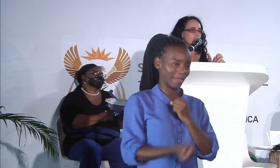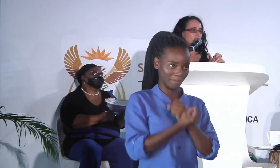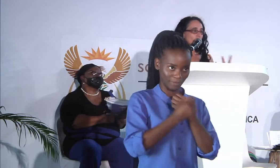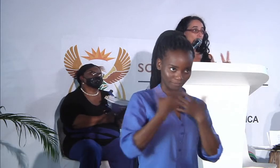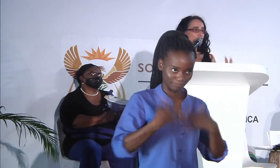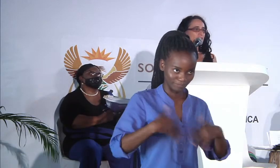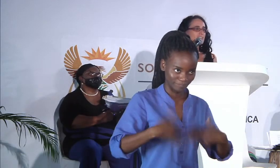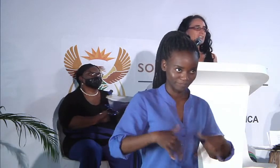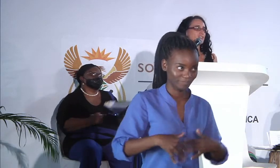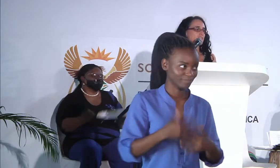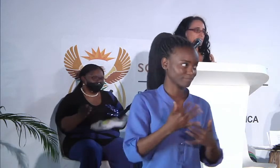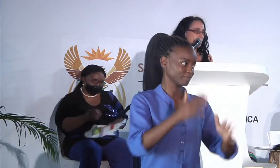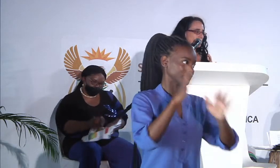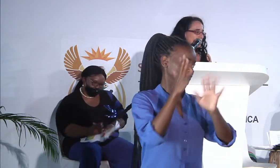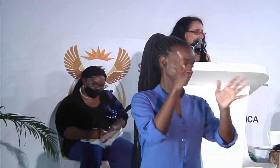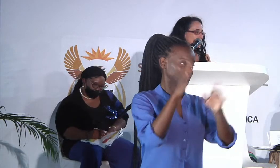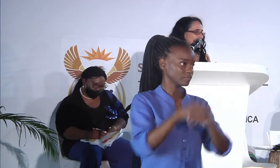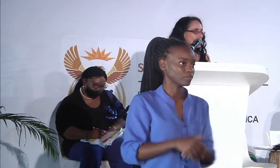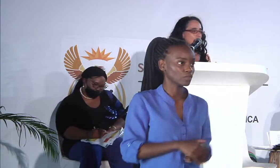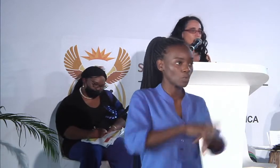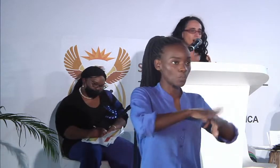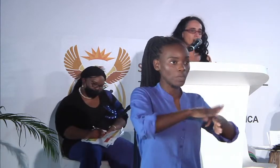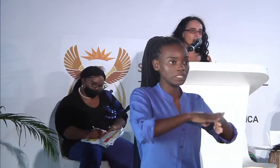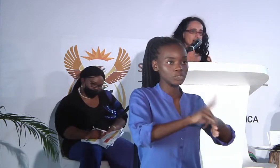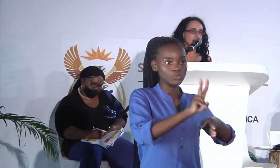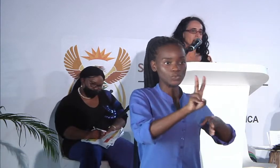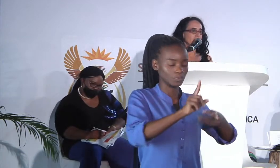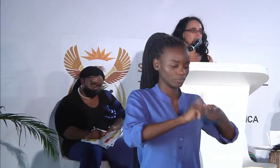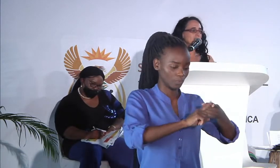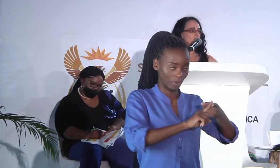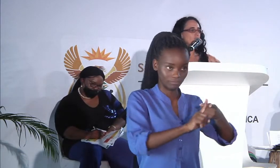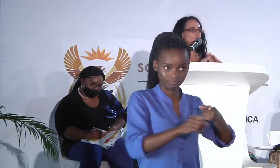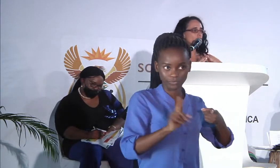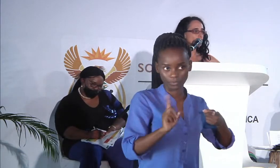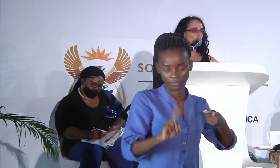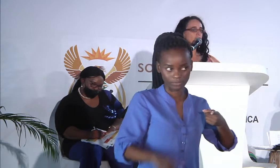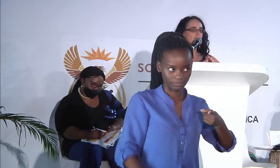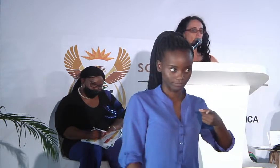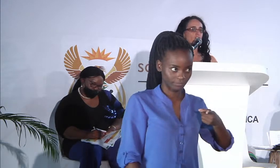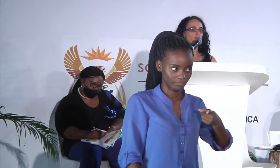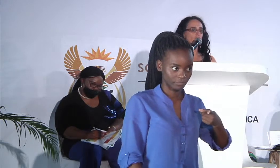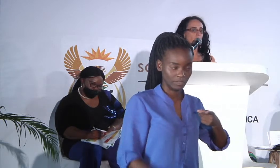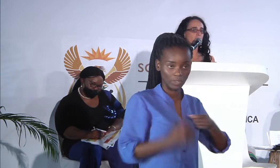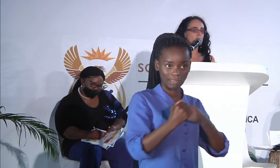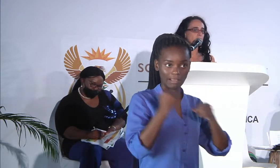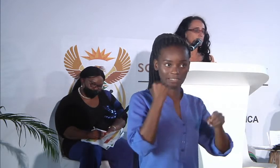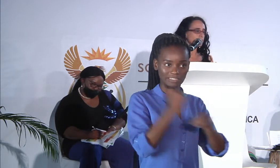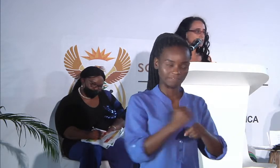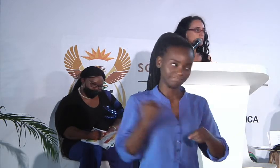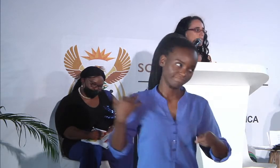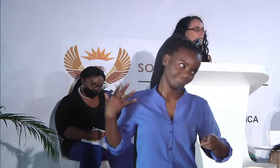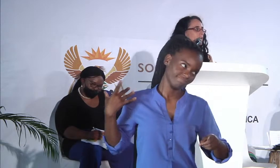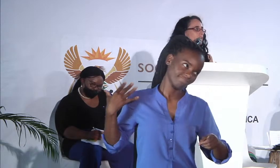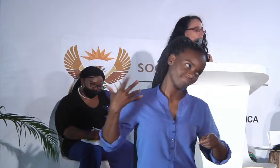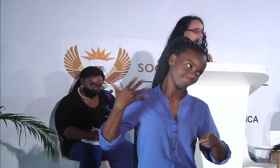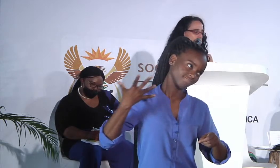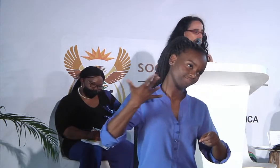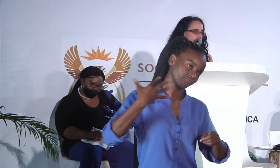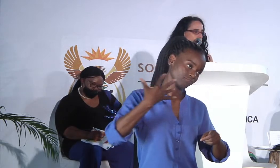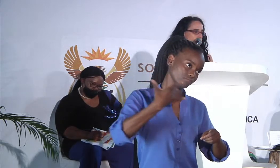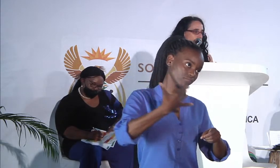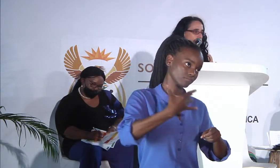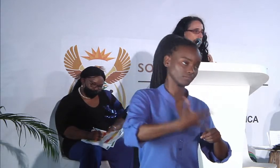There are two reasons for this. The one reason is that for years and years, what has been pushed down our